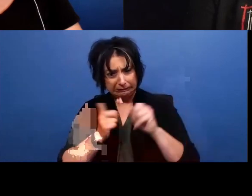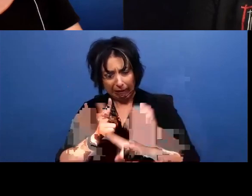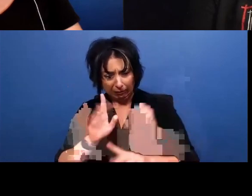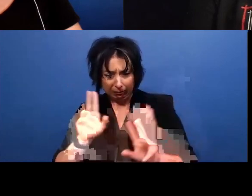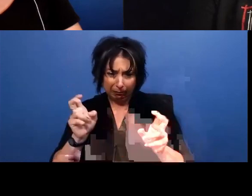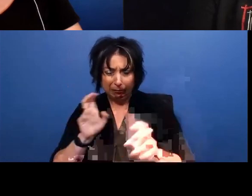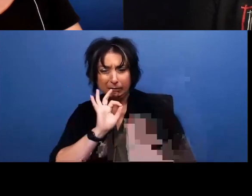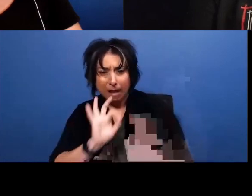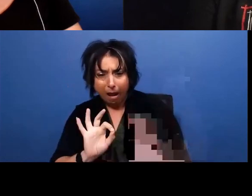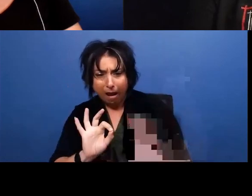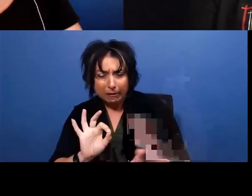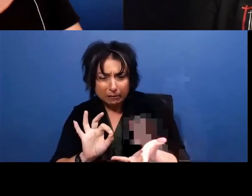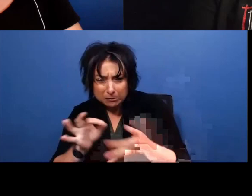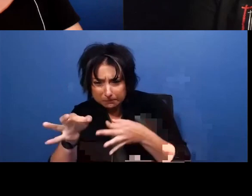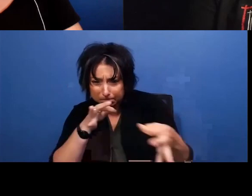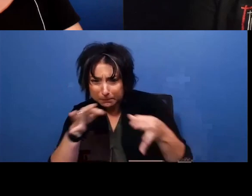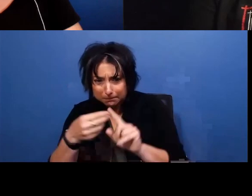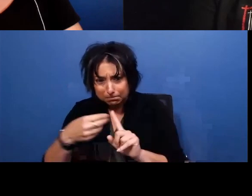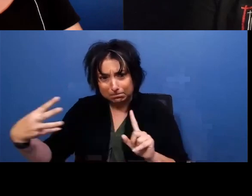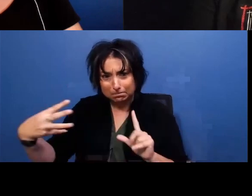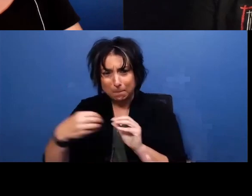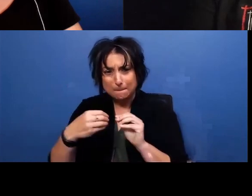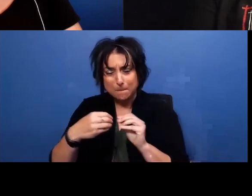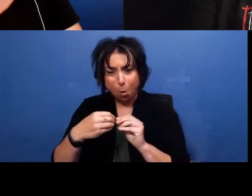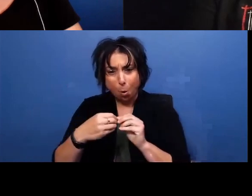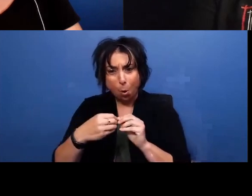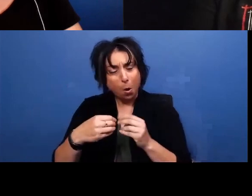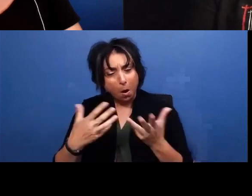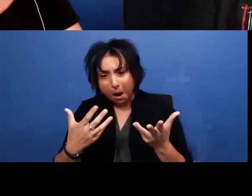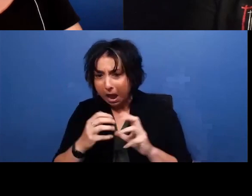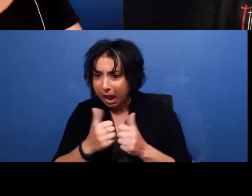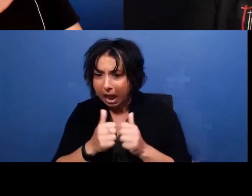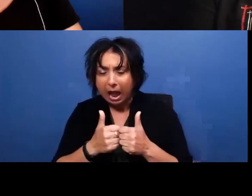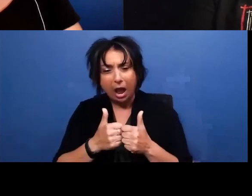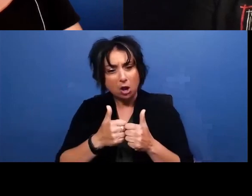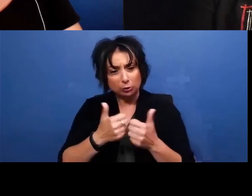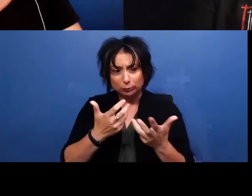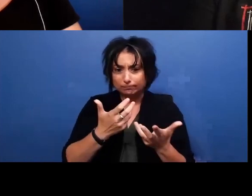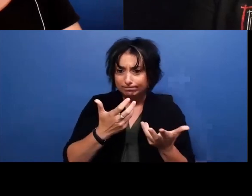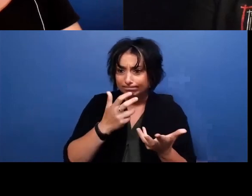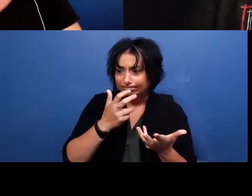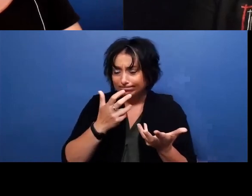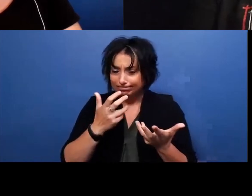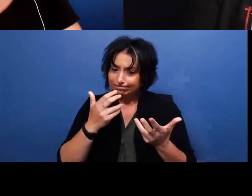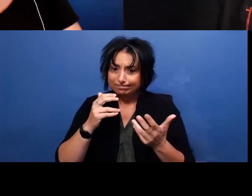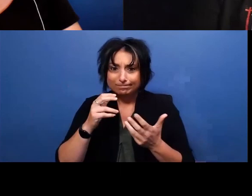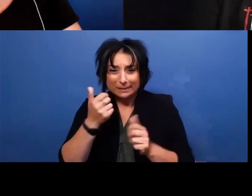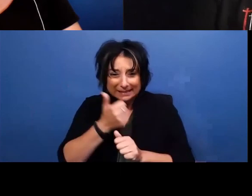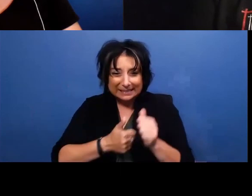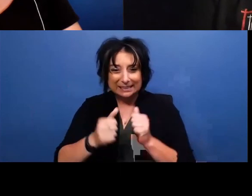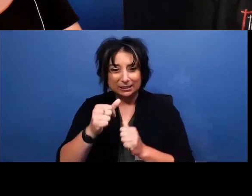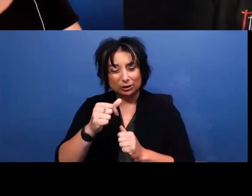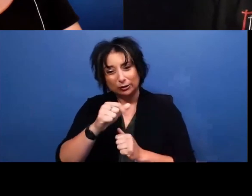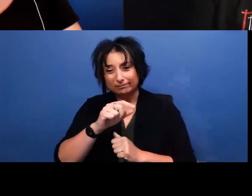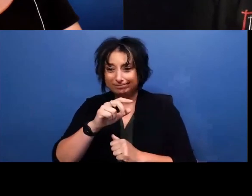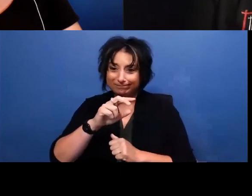So explain more about how did you progress from each grade in relation to your